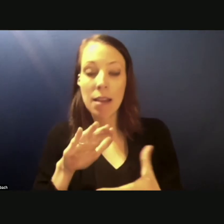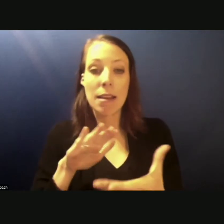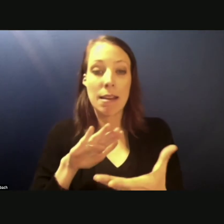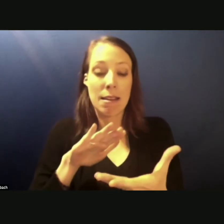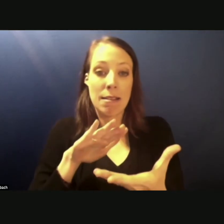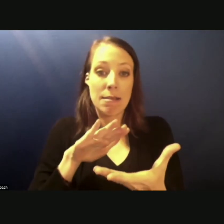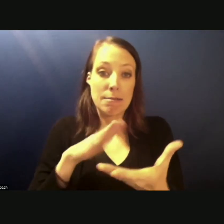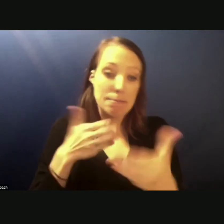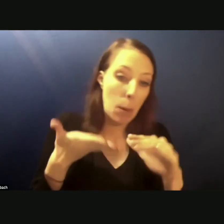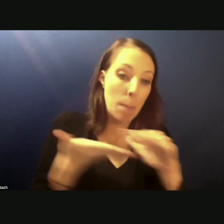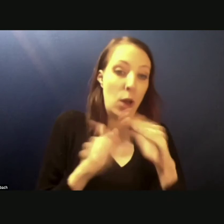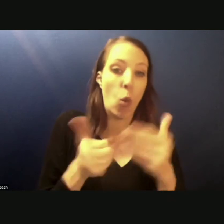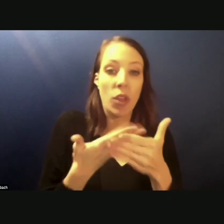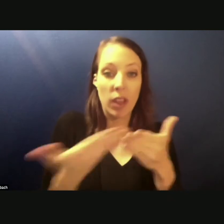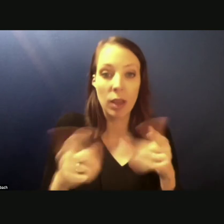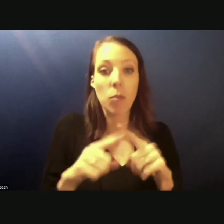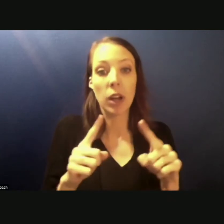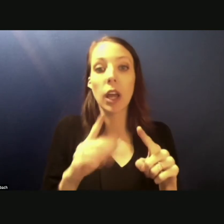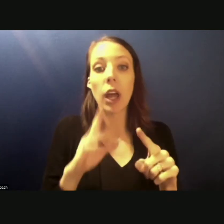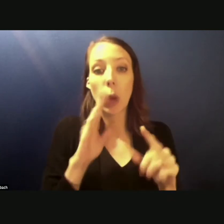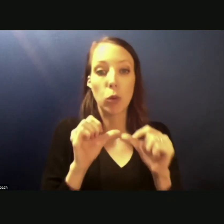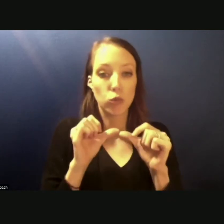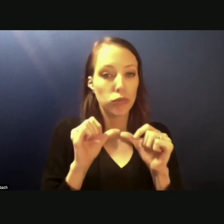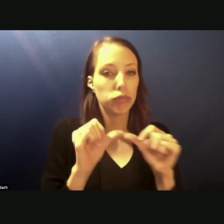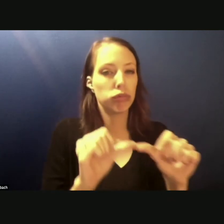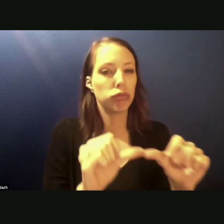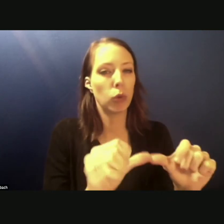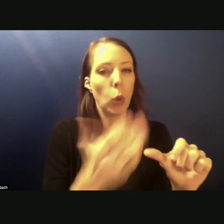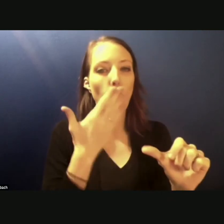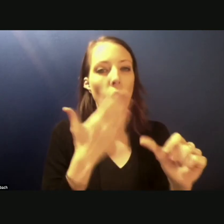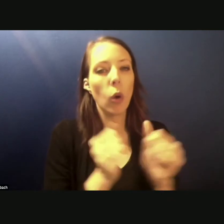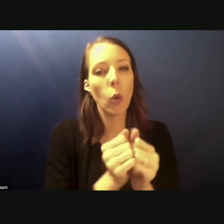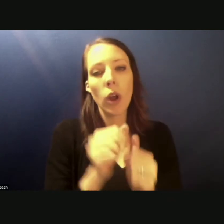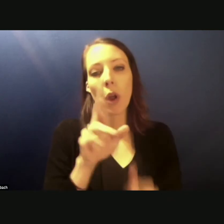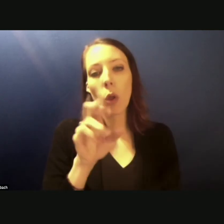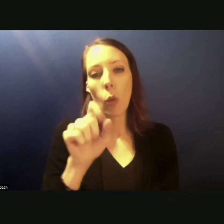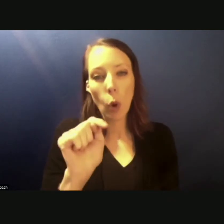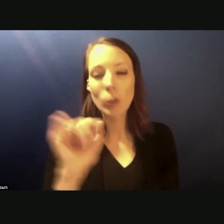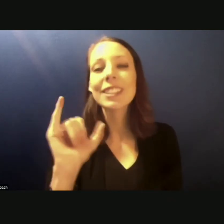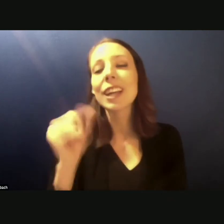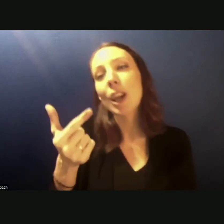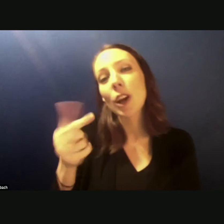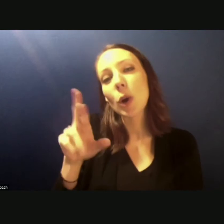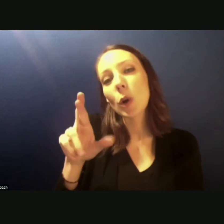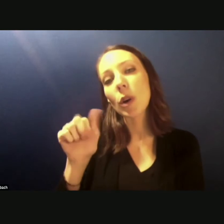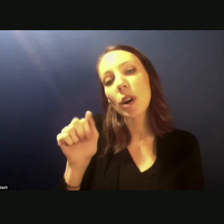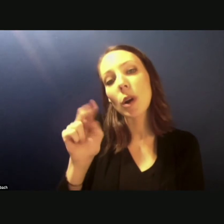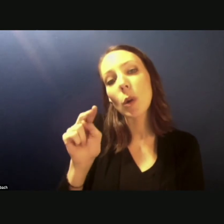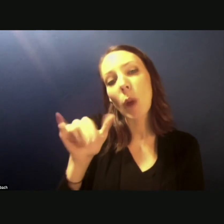thing, but they hold up very well to roasting, and it brings out the flavor, kind of like the Granny Smith apple. If you can't